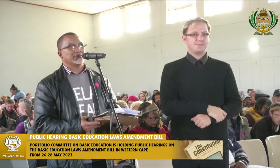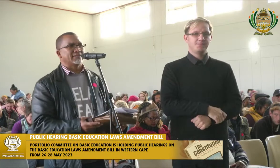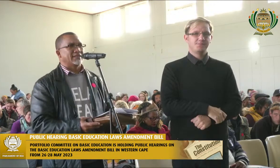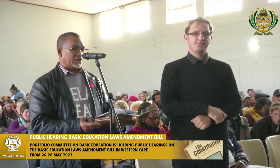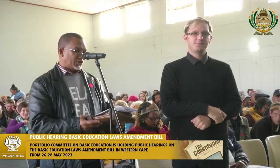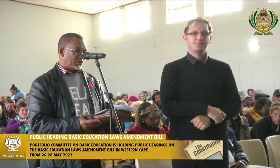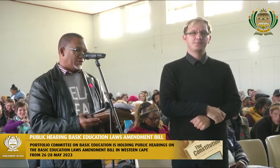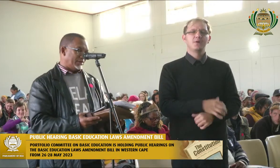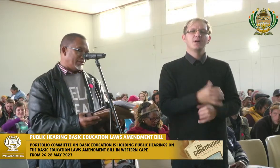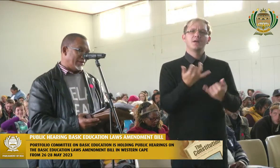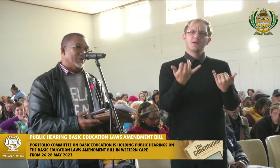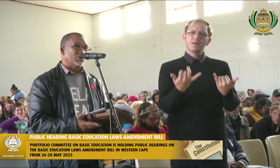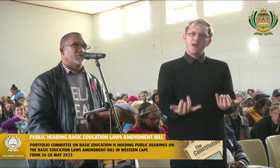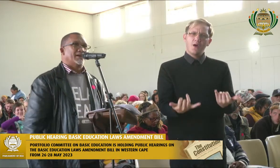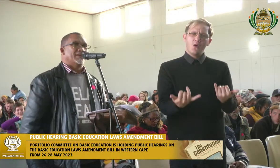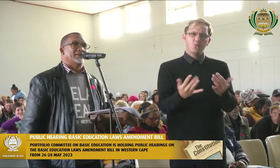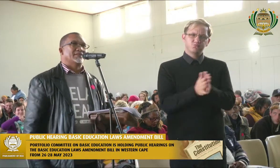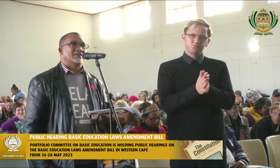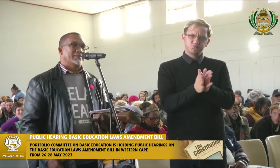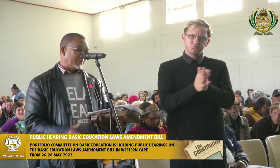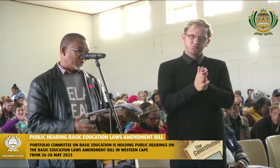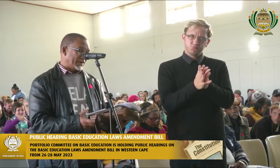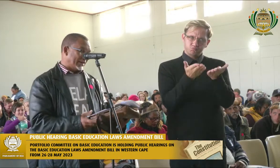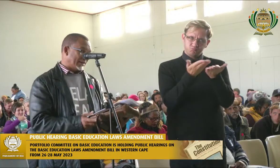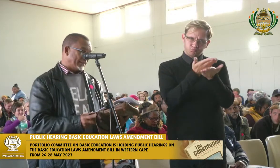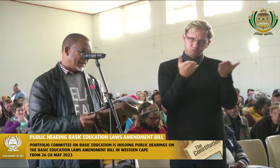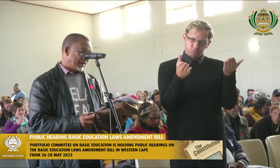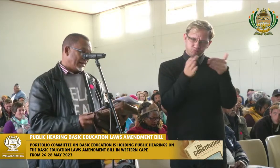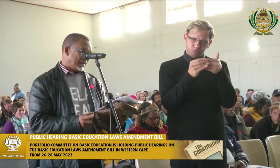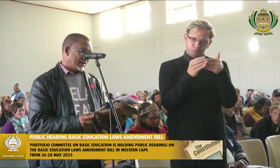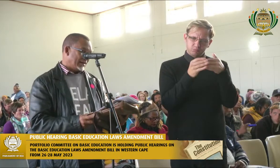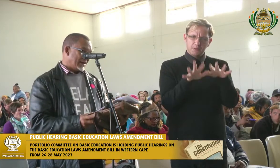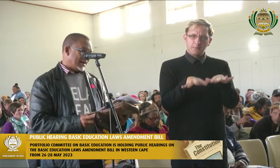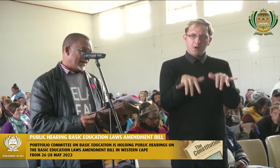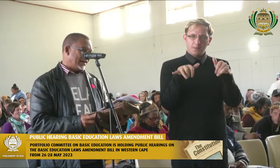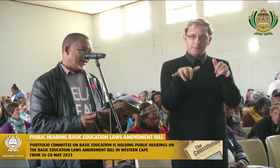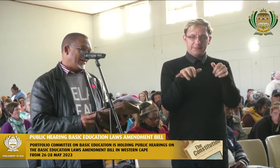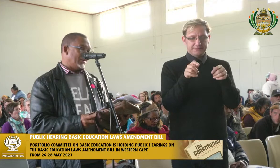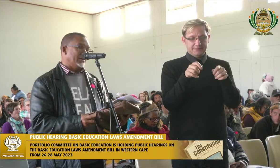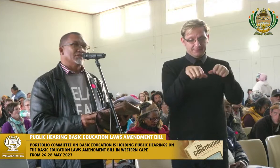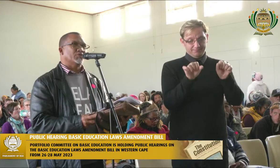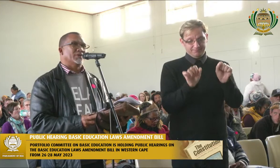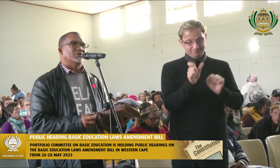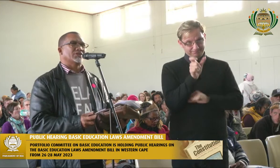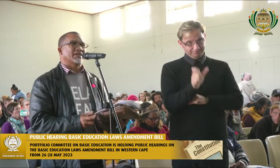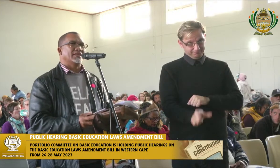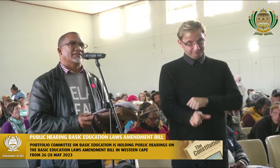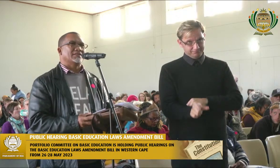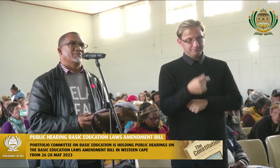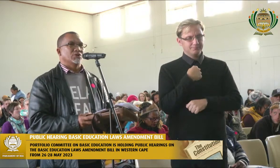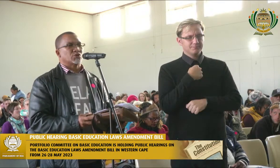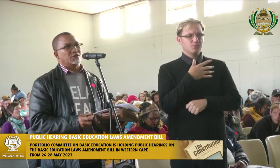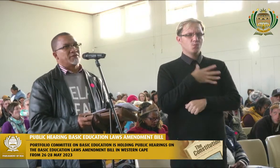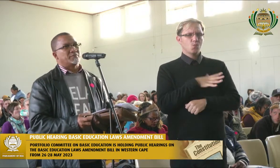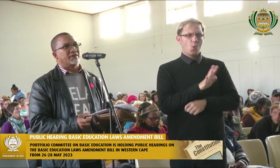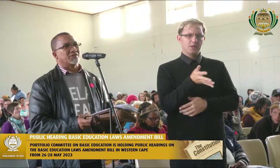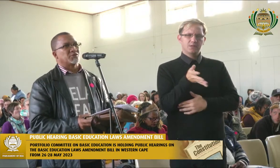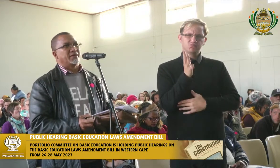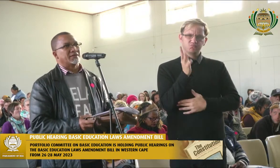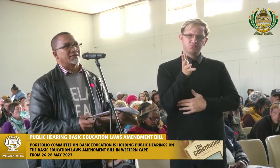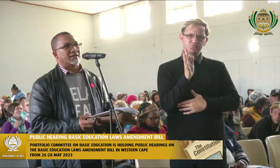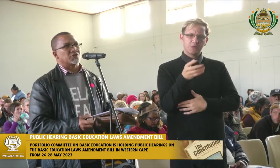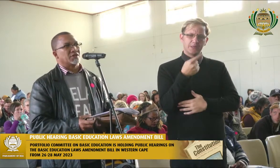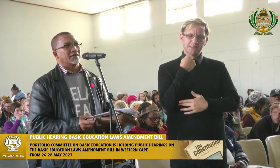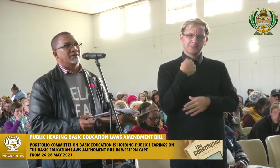Allow me to address you, members of parliament, Madam Speaker. I just want to say that most of the